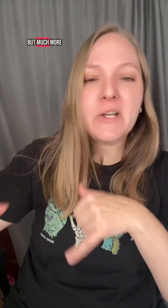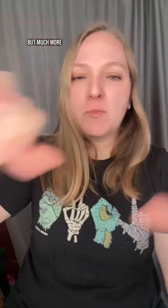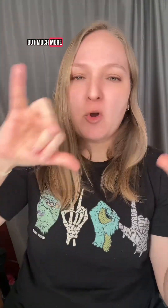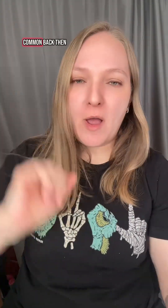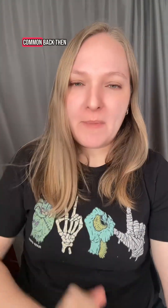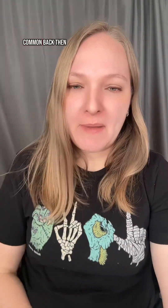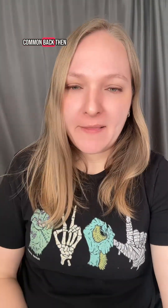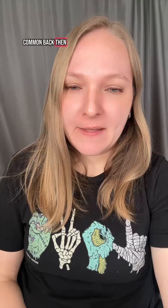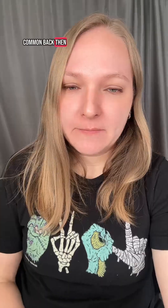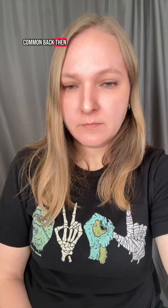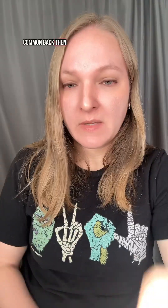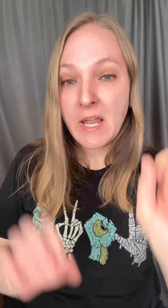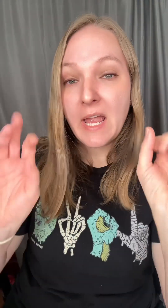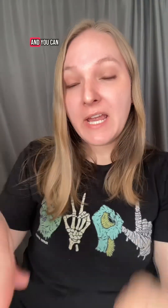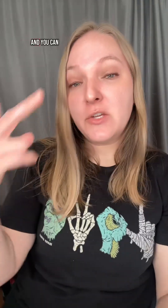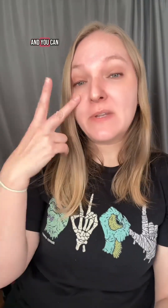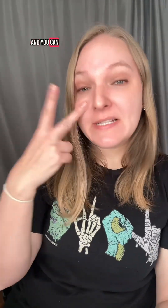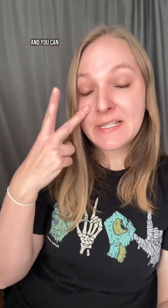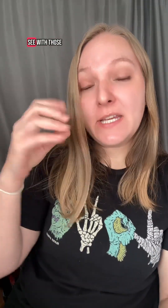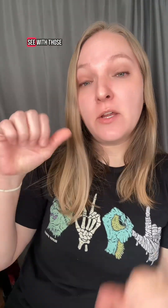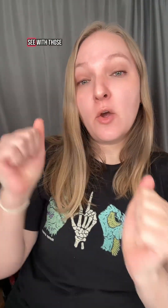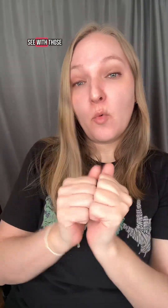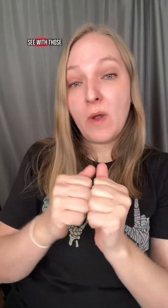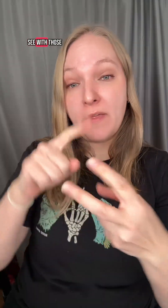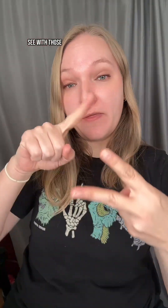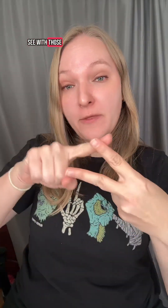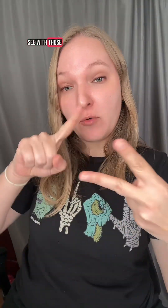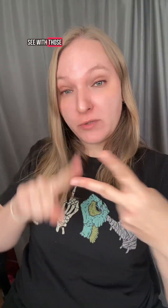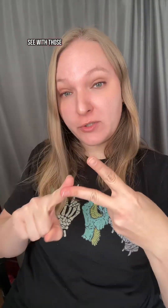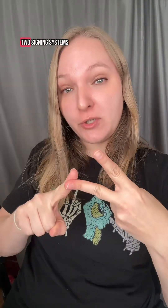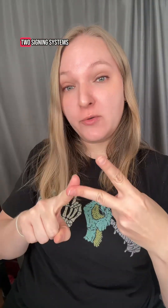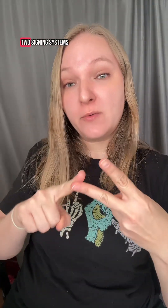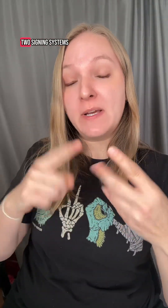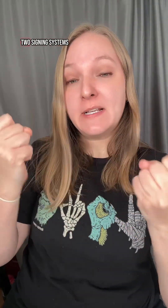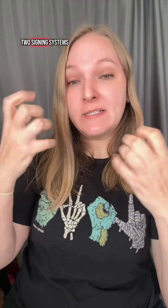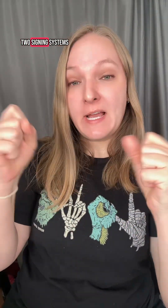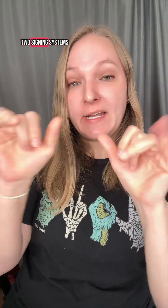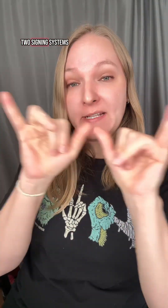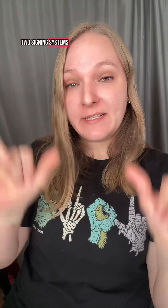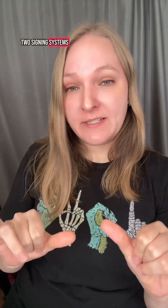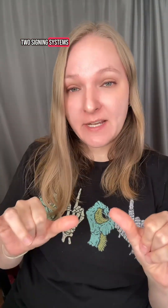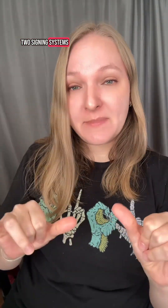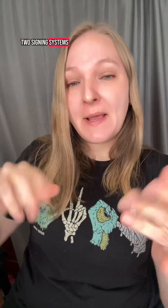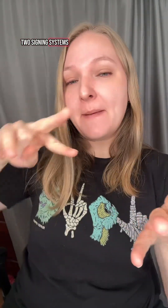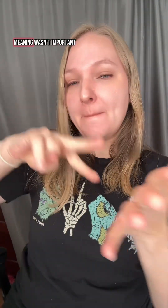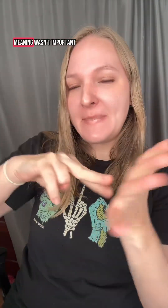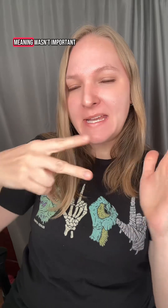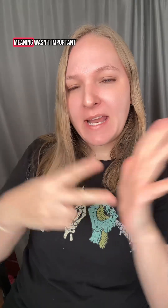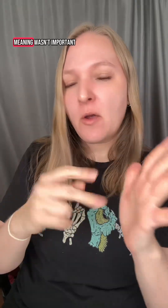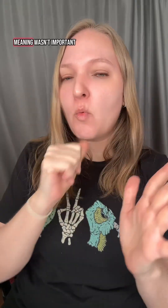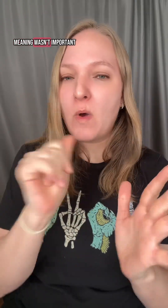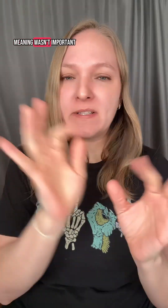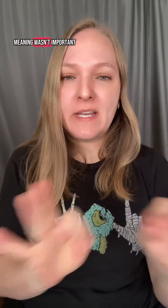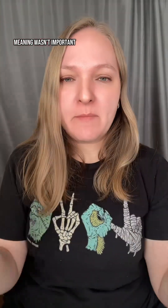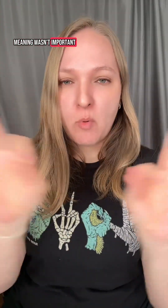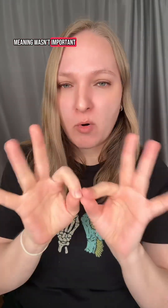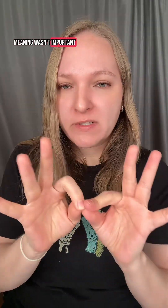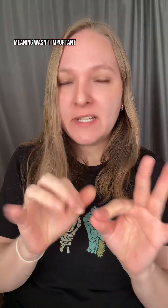more common back then. And you can see with those two signing systems, meaning wasn't important. It